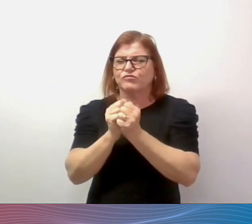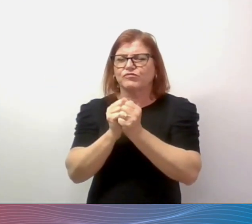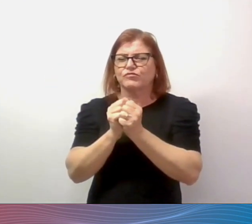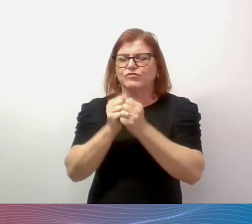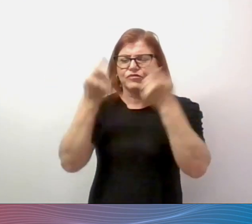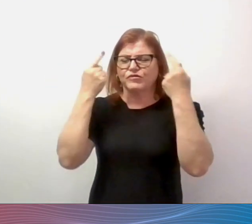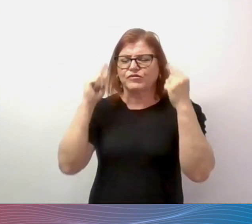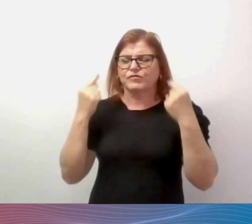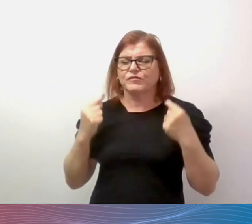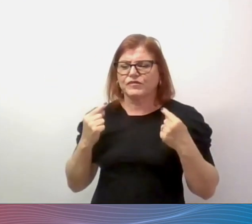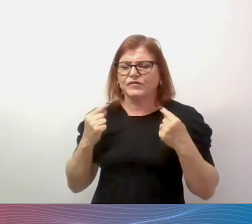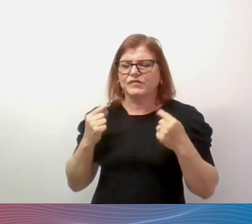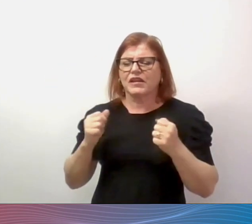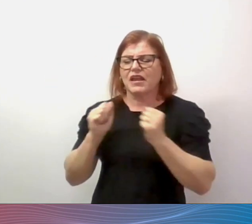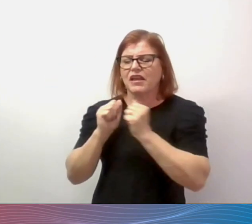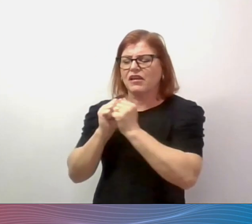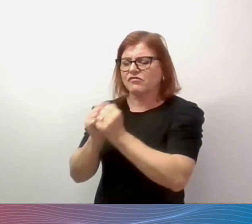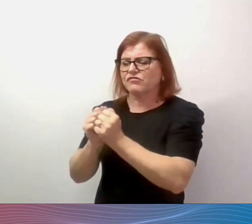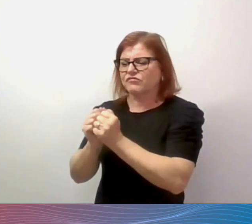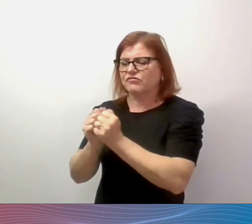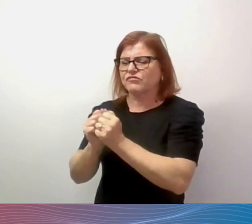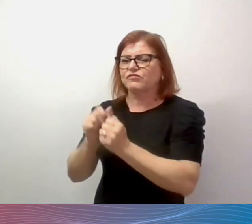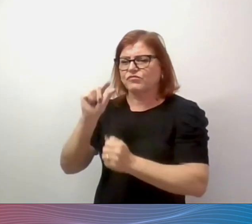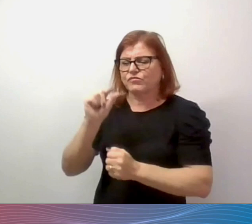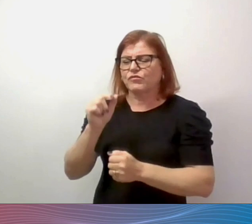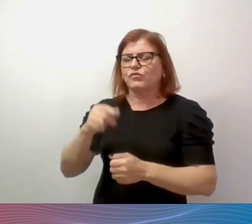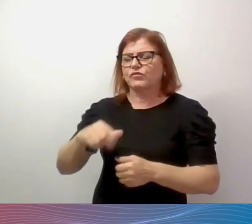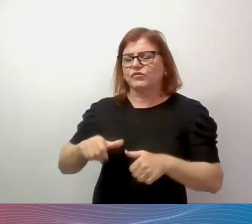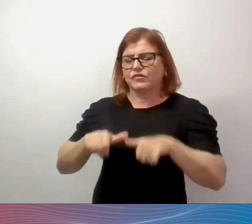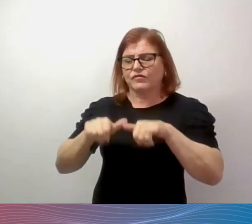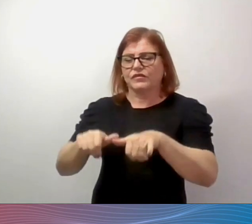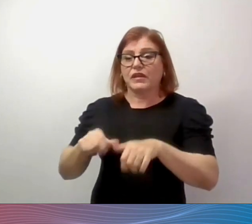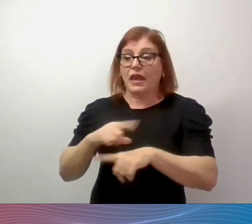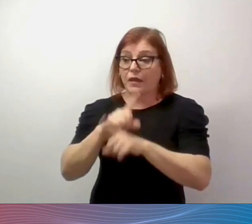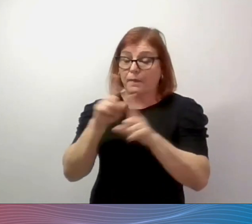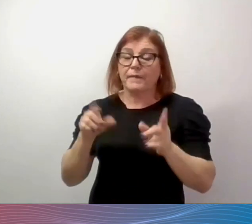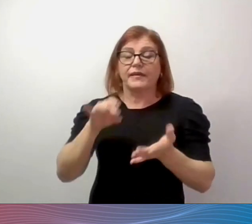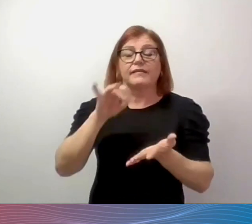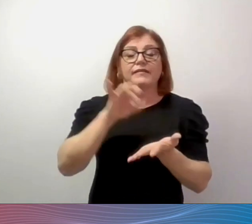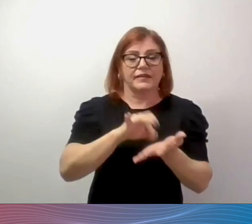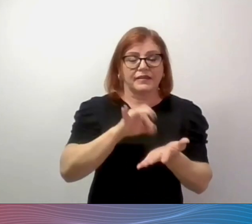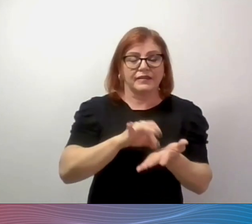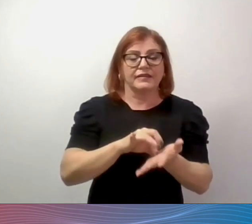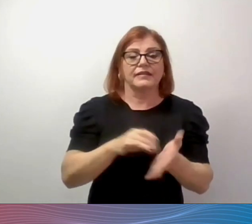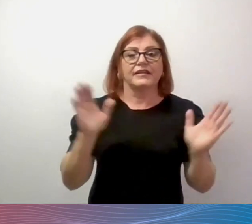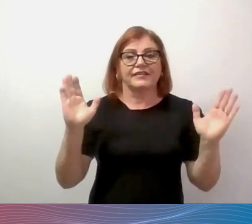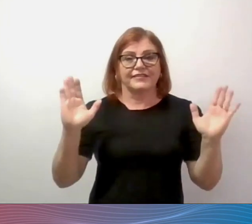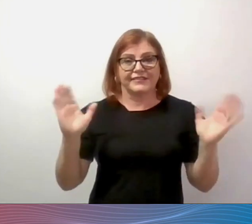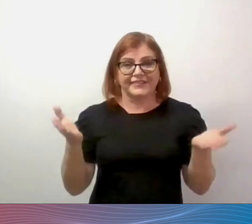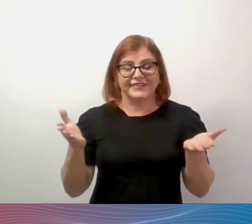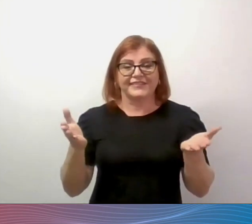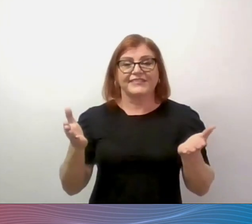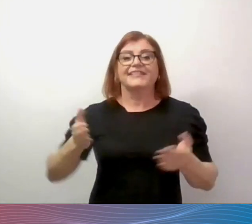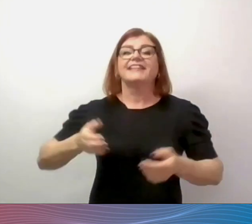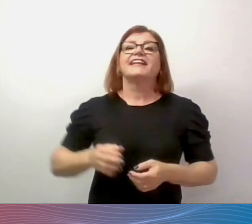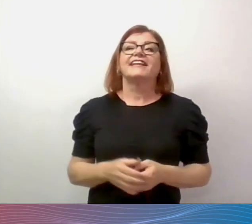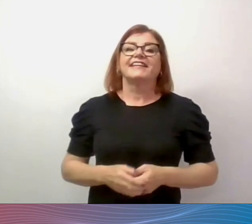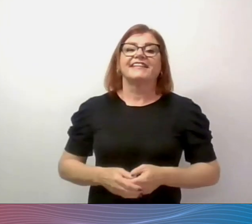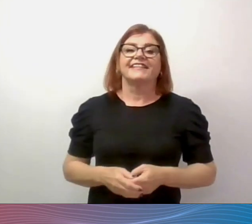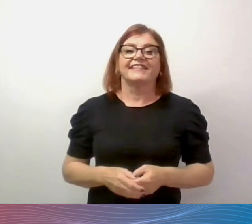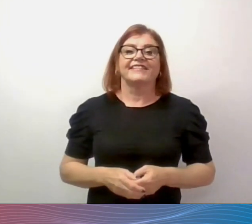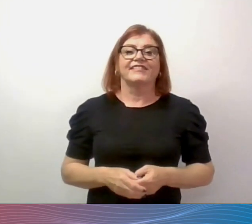realidade disso está acontecendo hoje. But the reality of that is happening today. Na igreja. In the